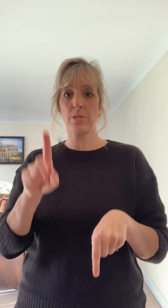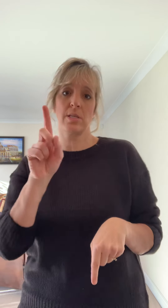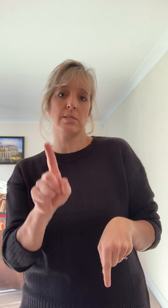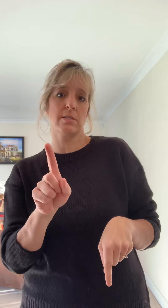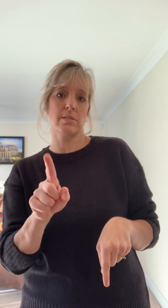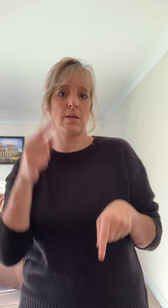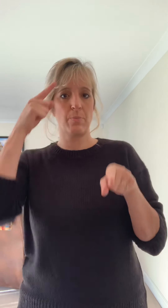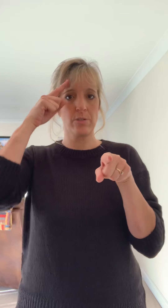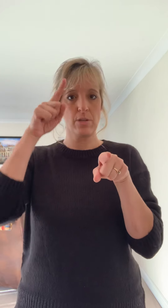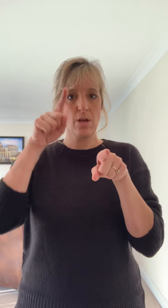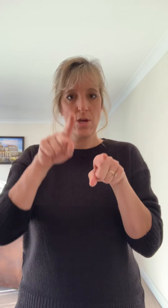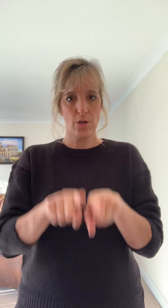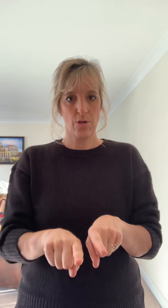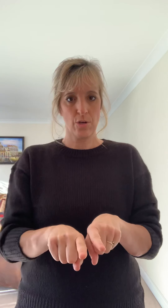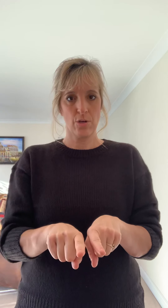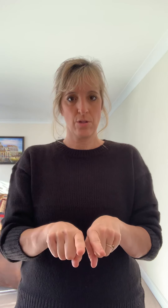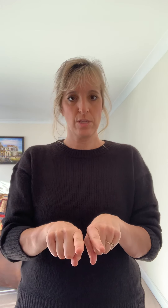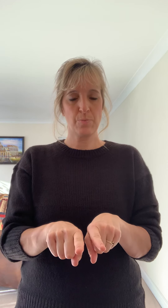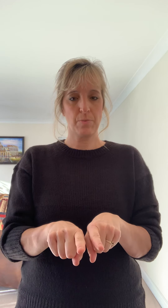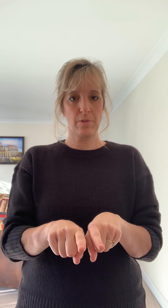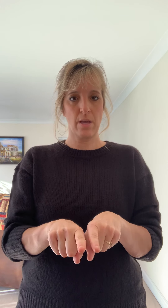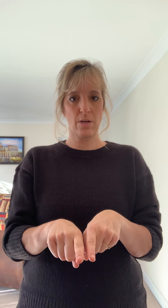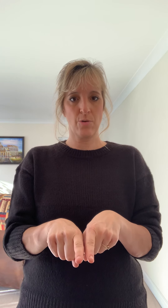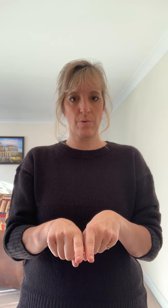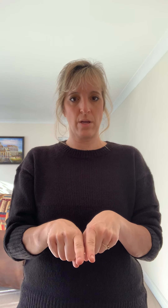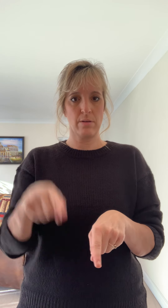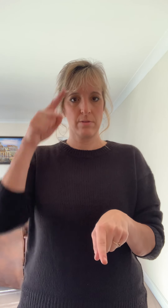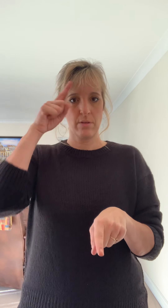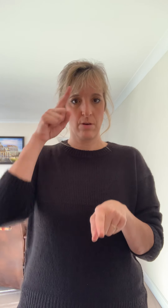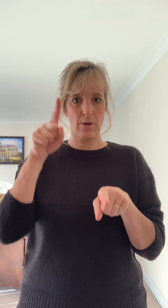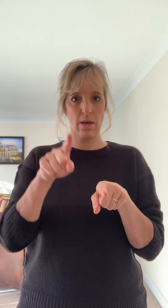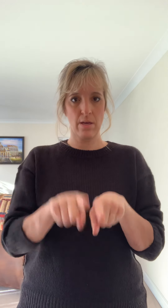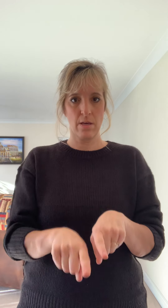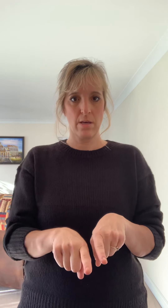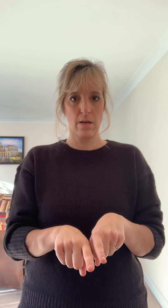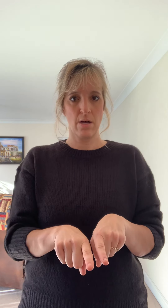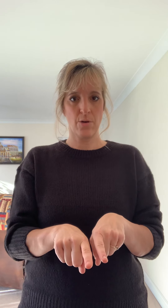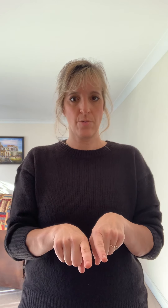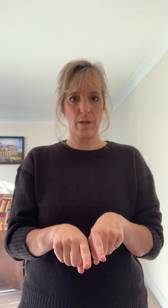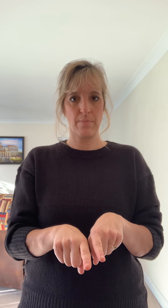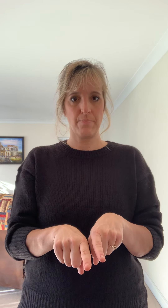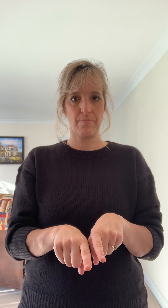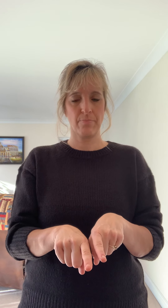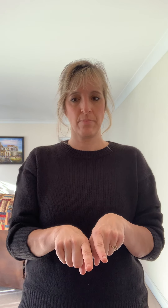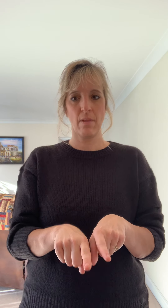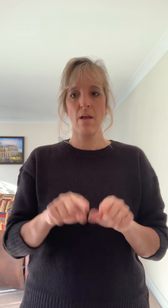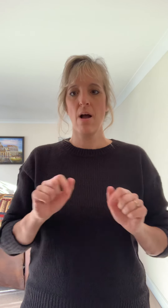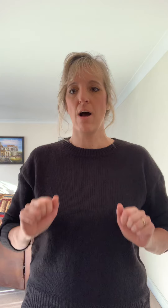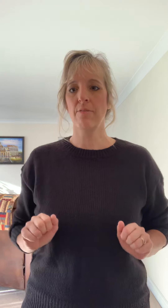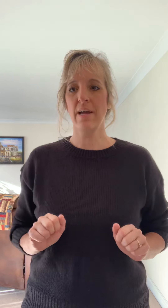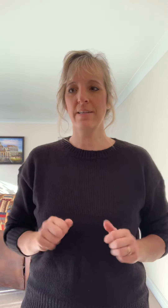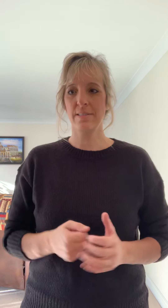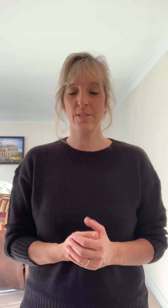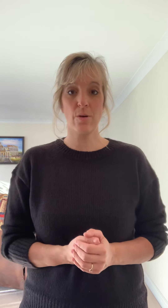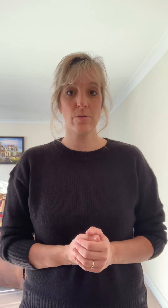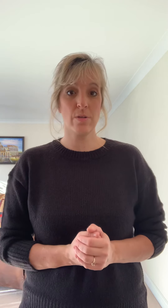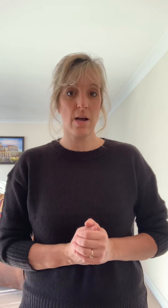this is another person. They agree, okay? Agree. All right, so